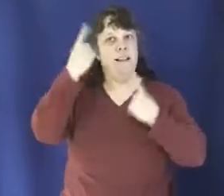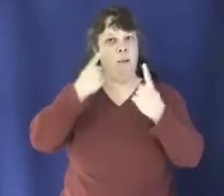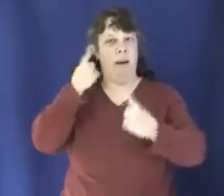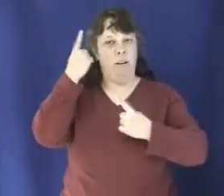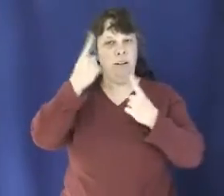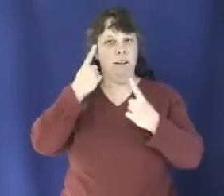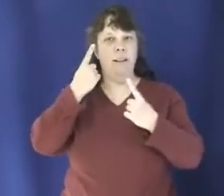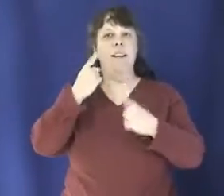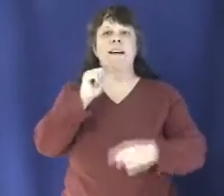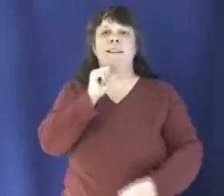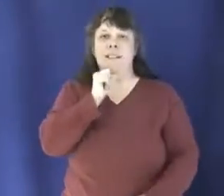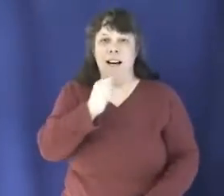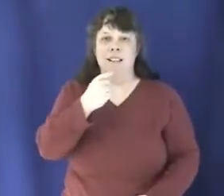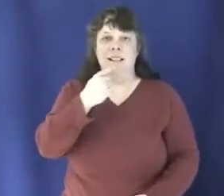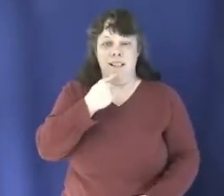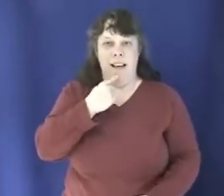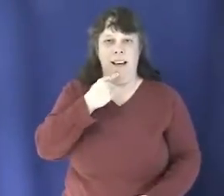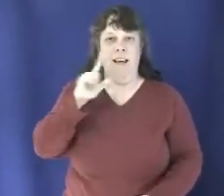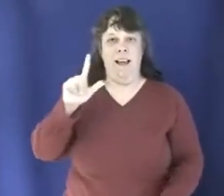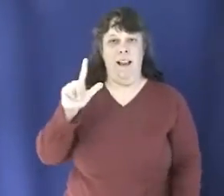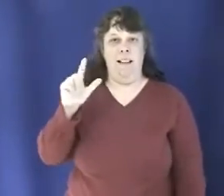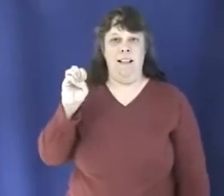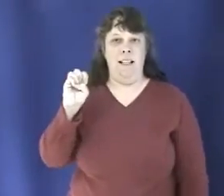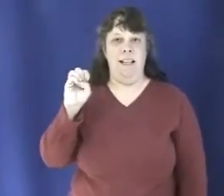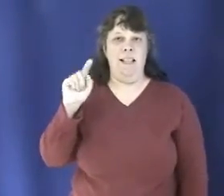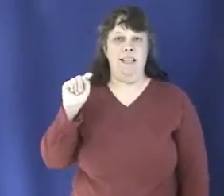think about is not to say